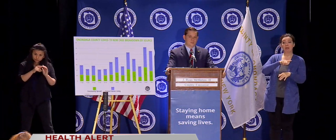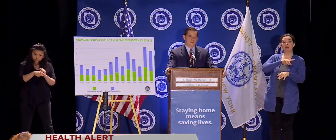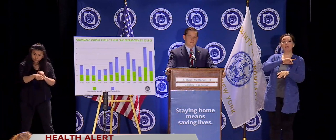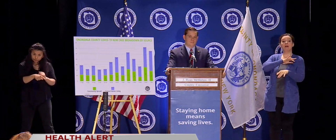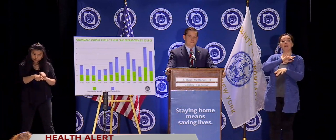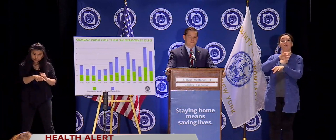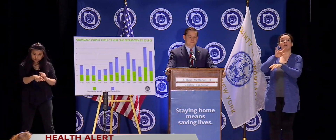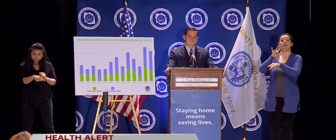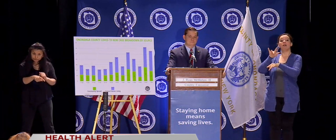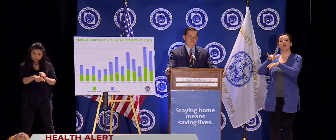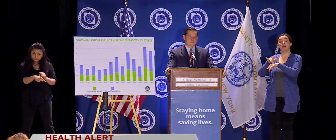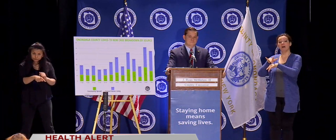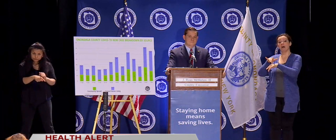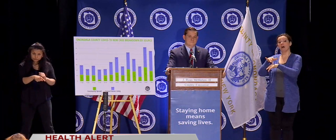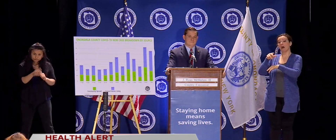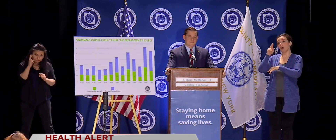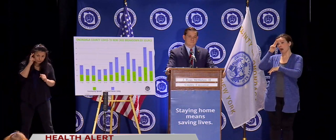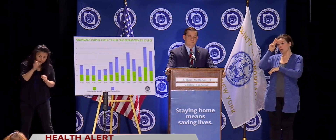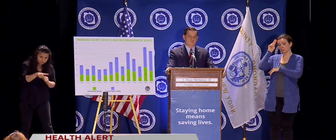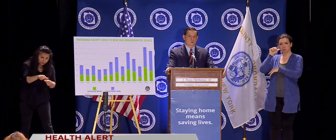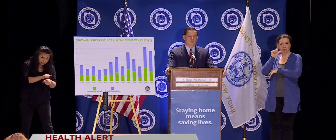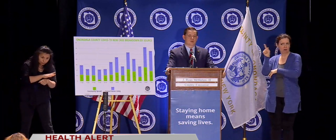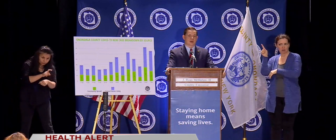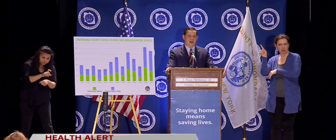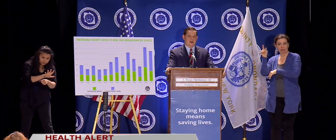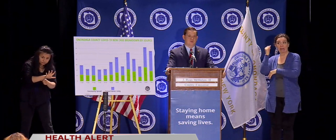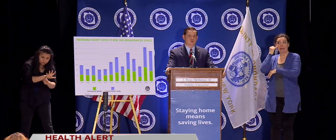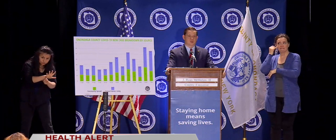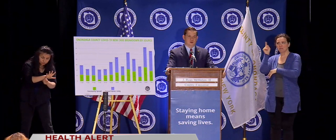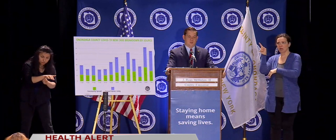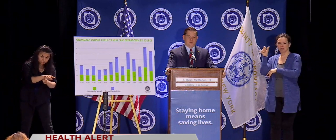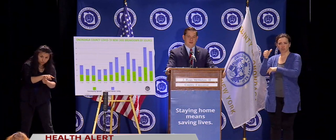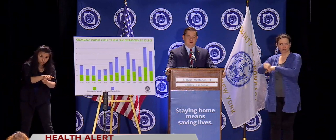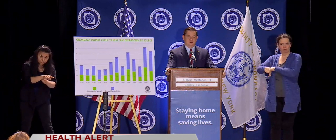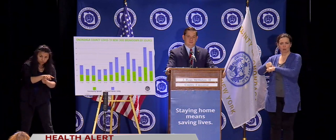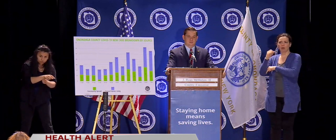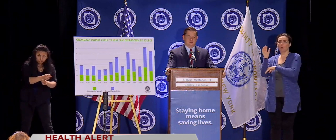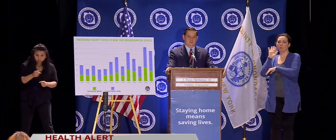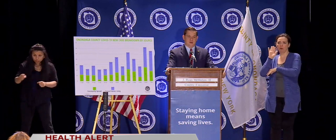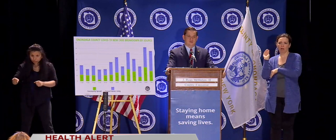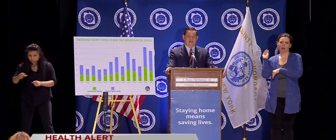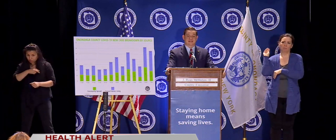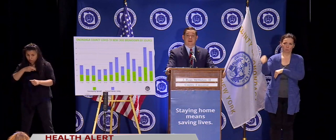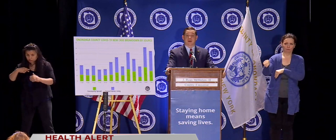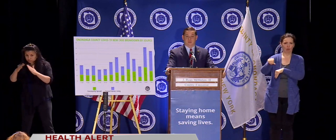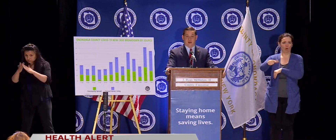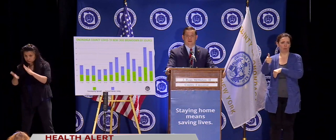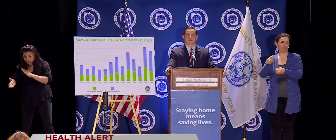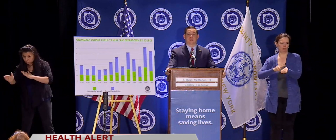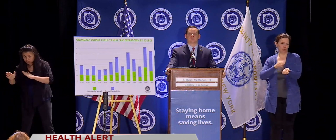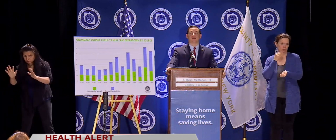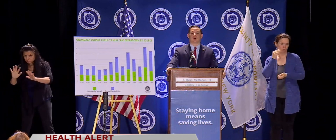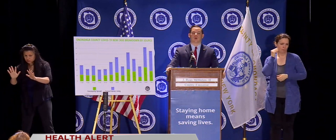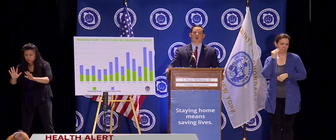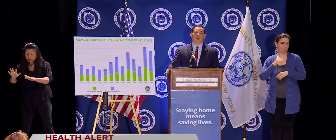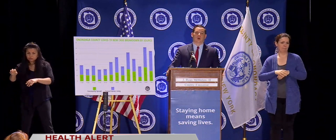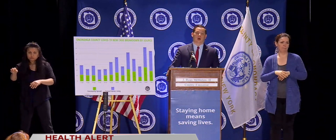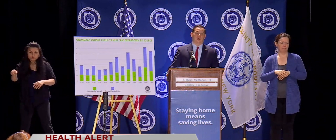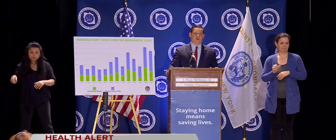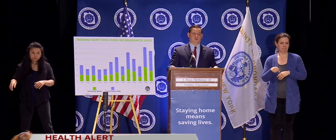transfers where they hadn't when you first brought this to our attention? They have. There's still a couple that have not stopped that practice yet.